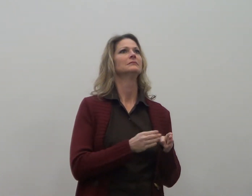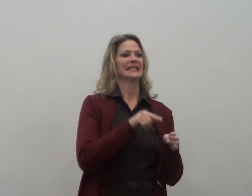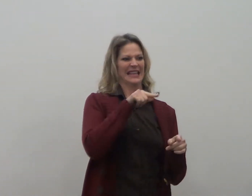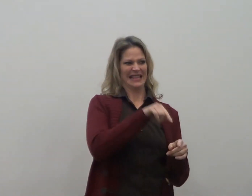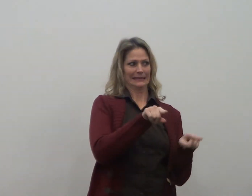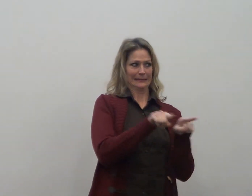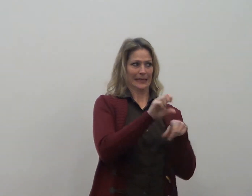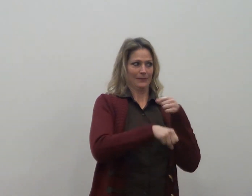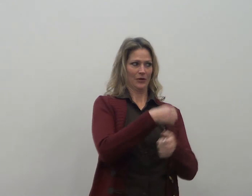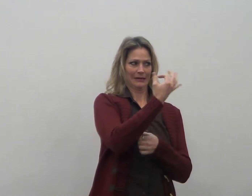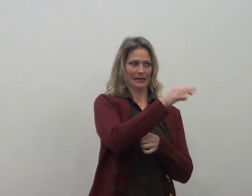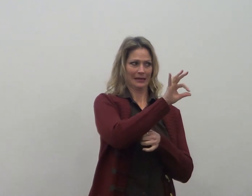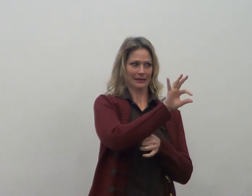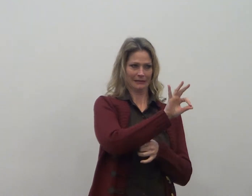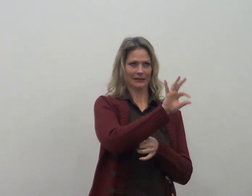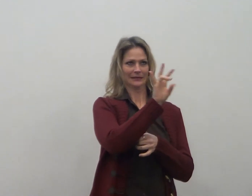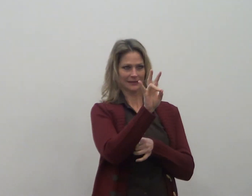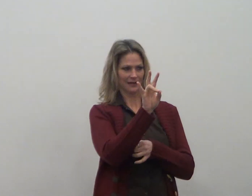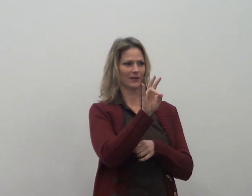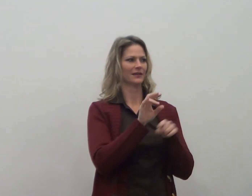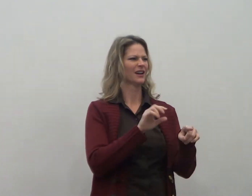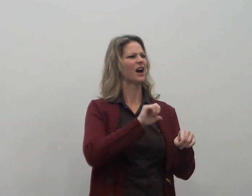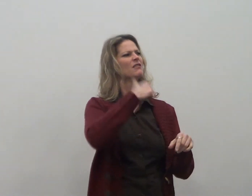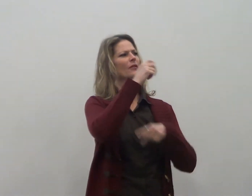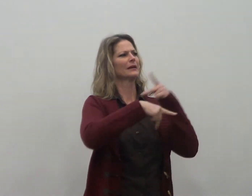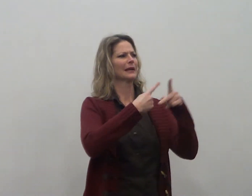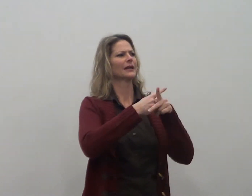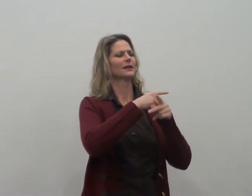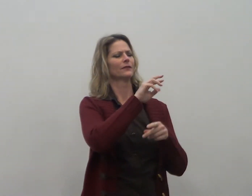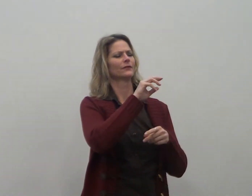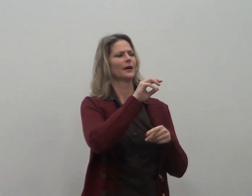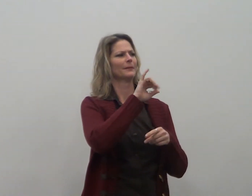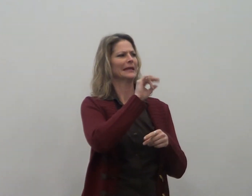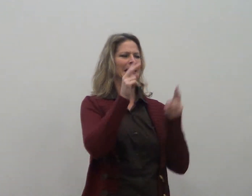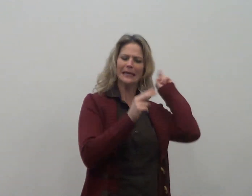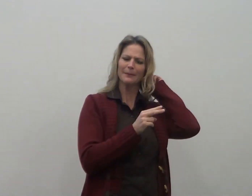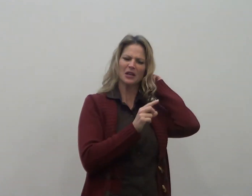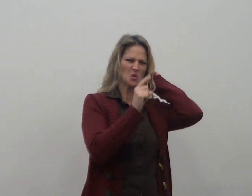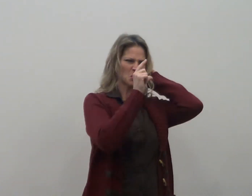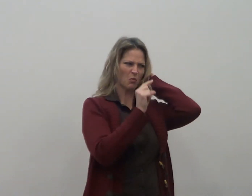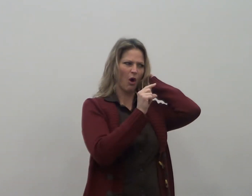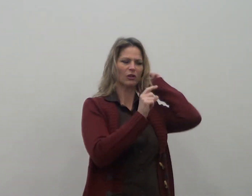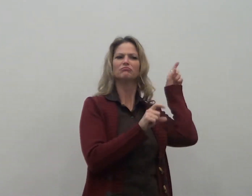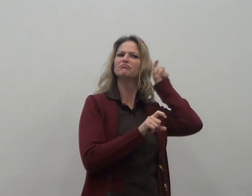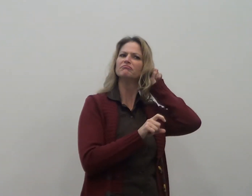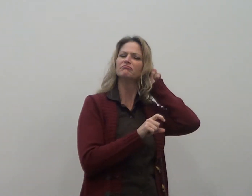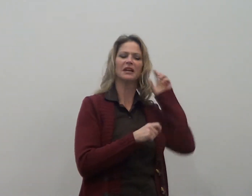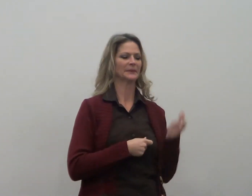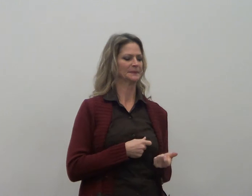1997, the S Sprint came out. It was smaller, so it was easy to carry also.